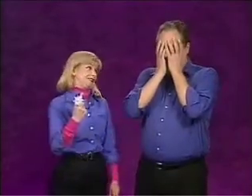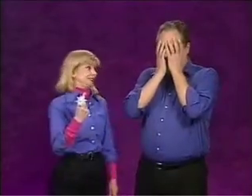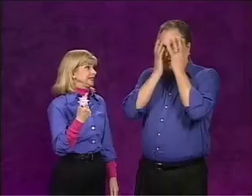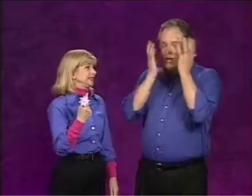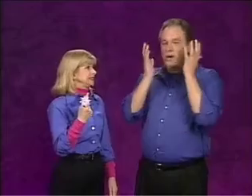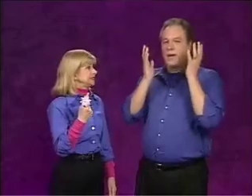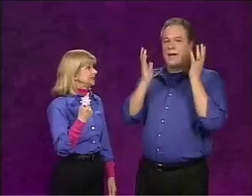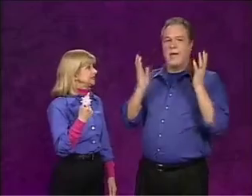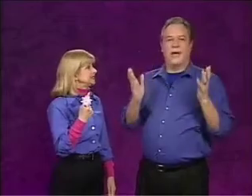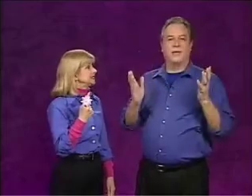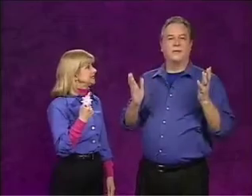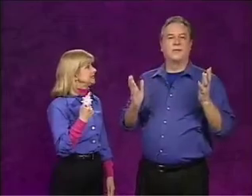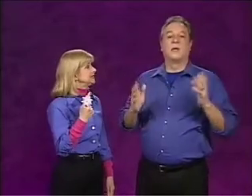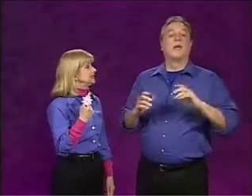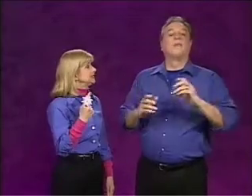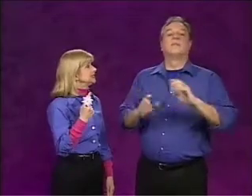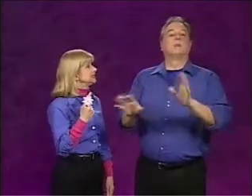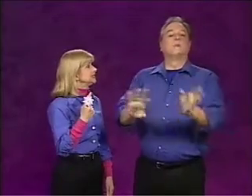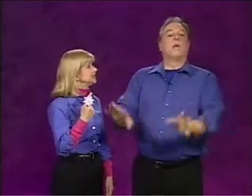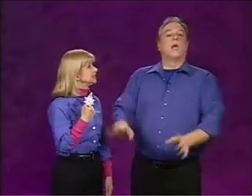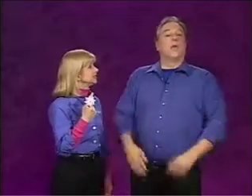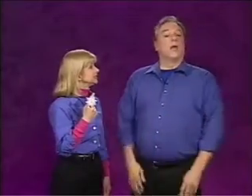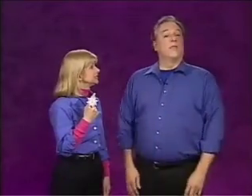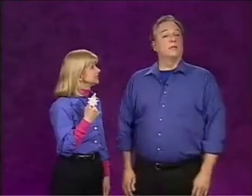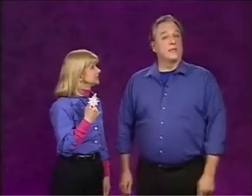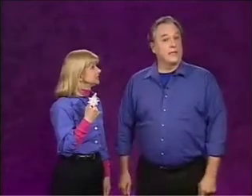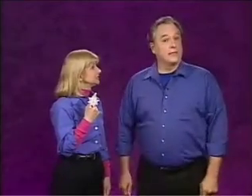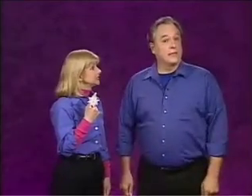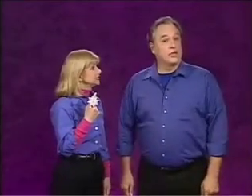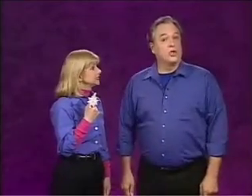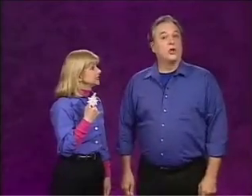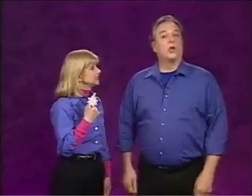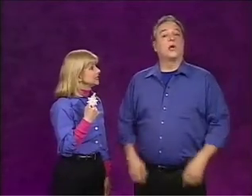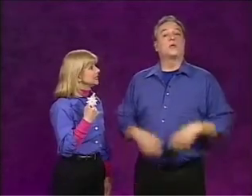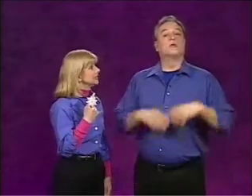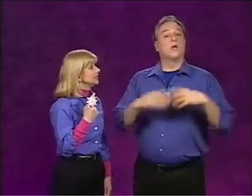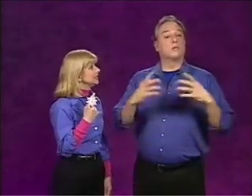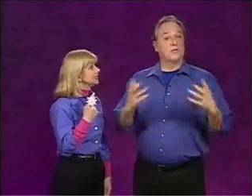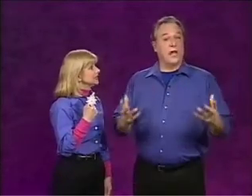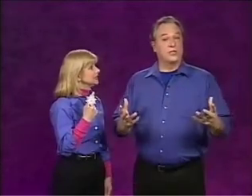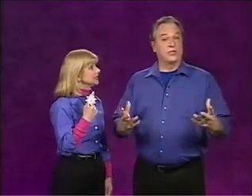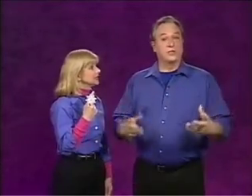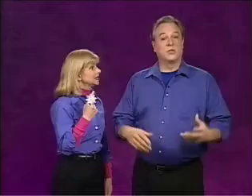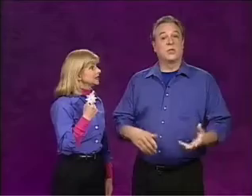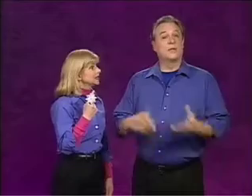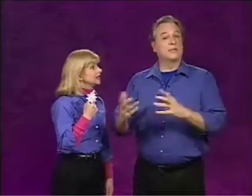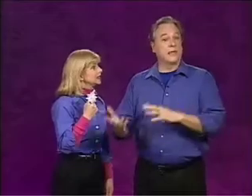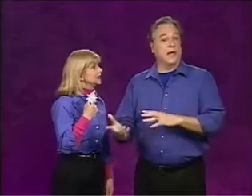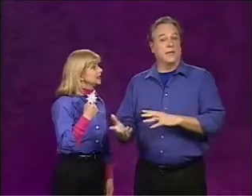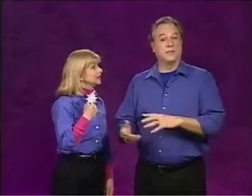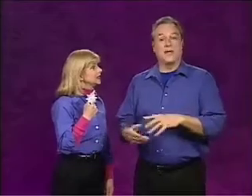be sorry I asked. In this lesson, you'll learn associations between signs